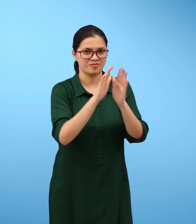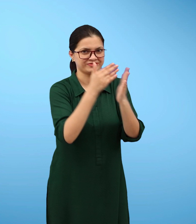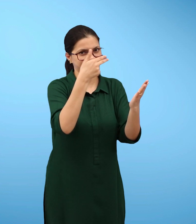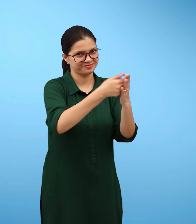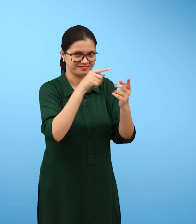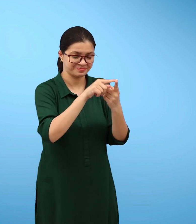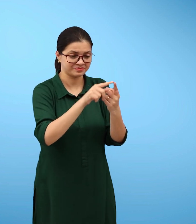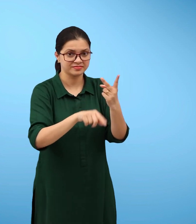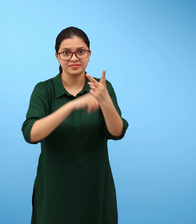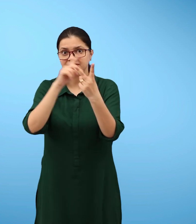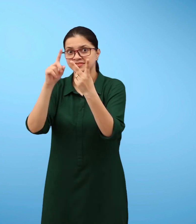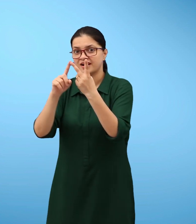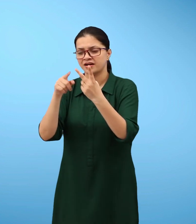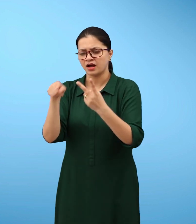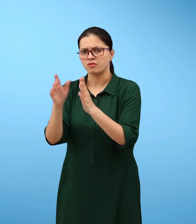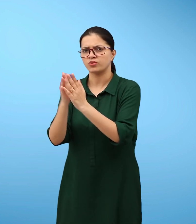and the Panchatantra.